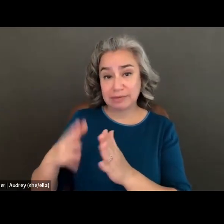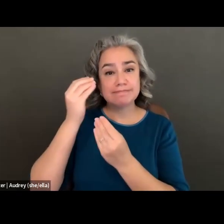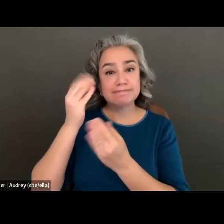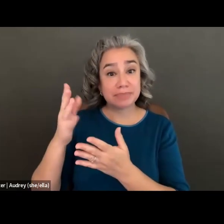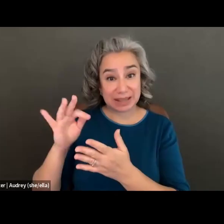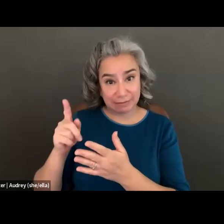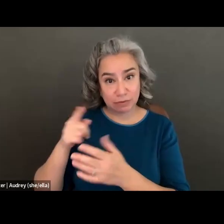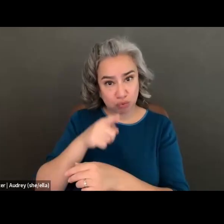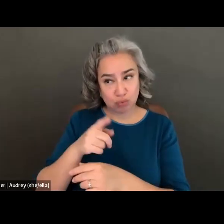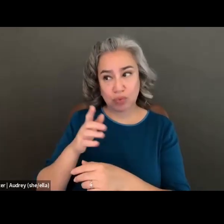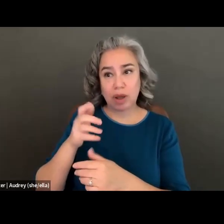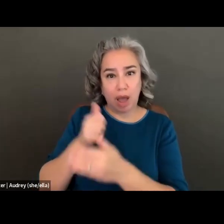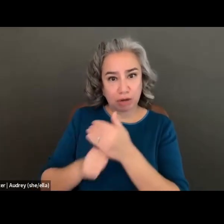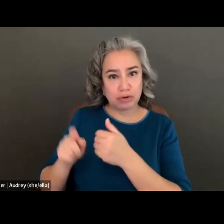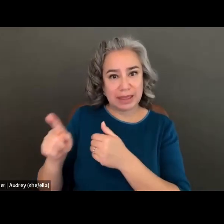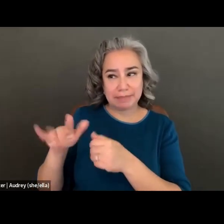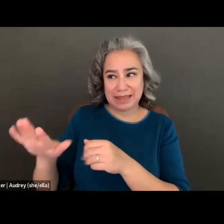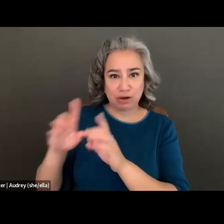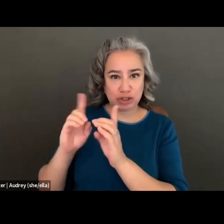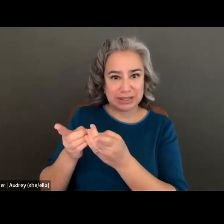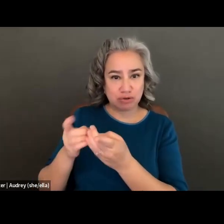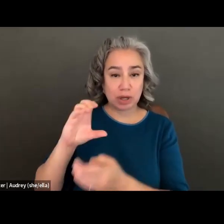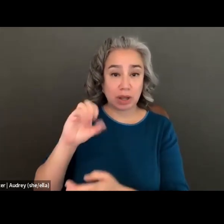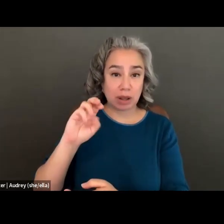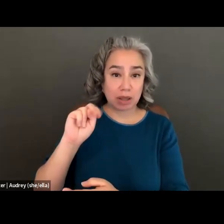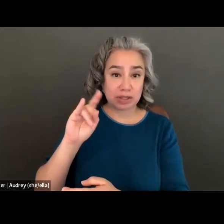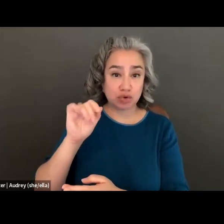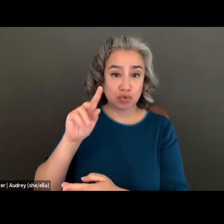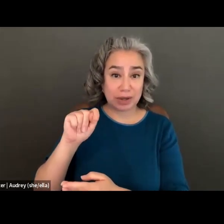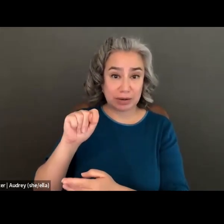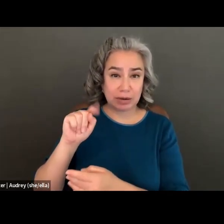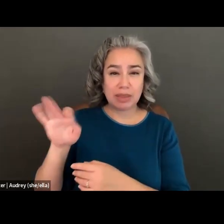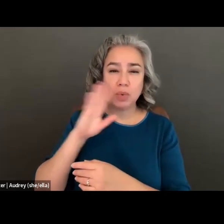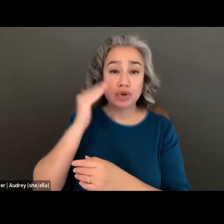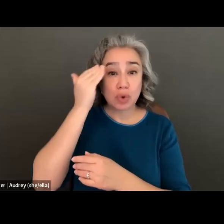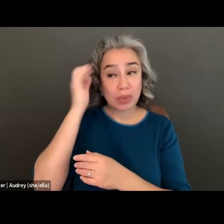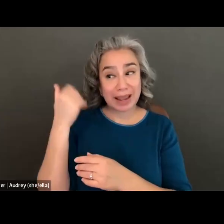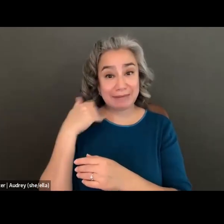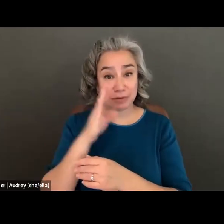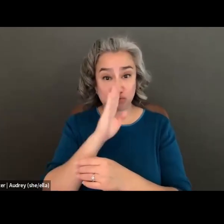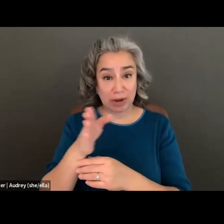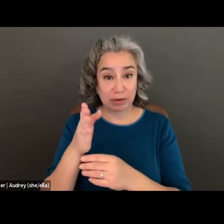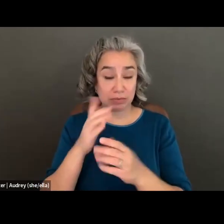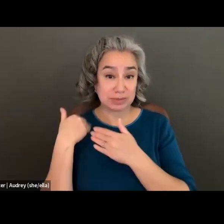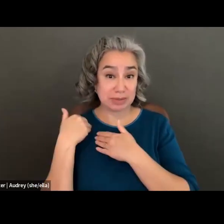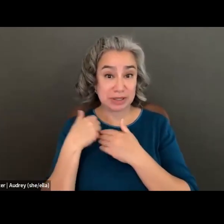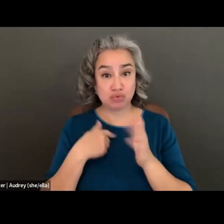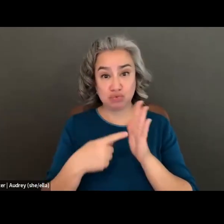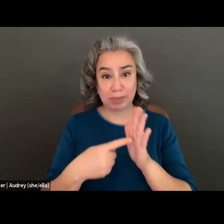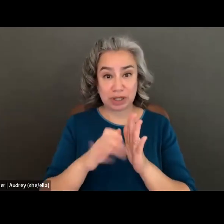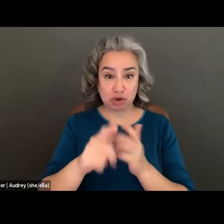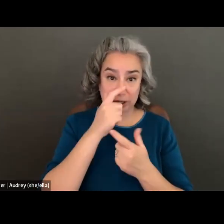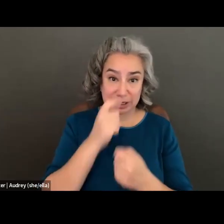their constituent. That way, they will know they have a direct responsibility to represent your interests as a member of the community. As a